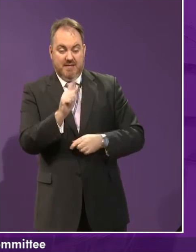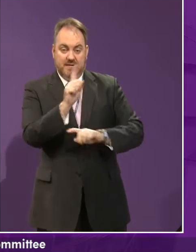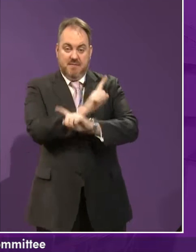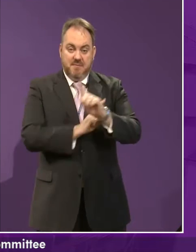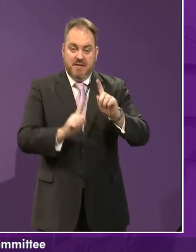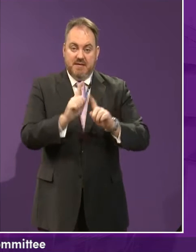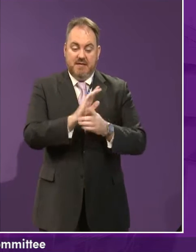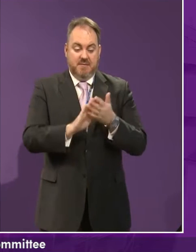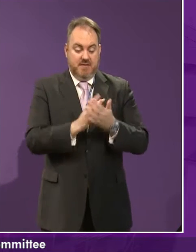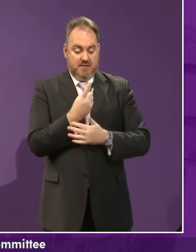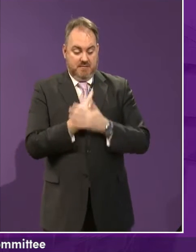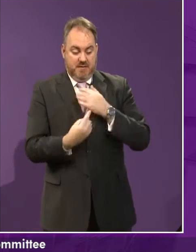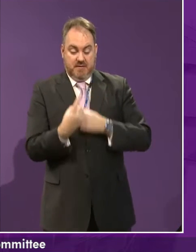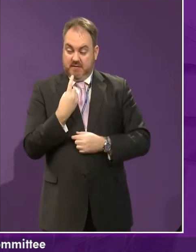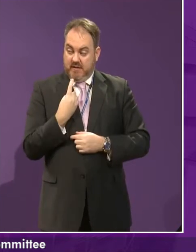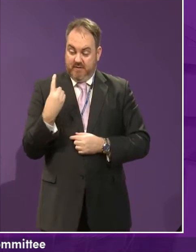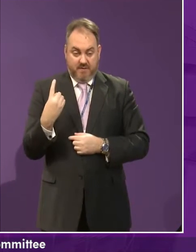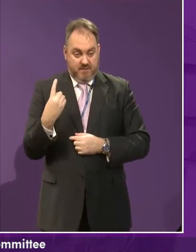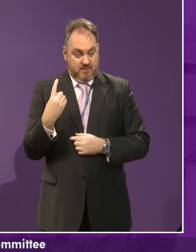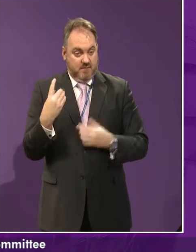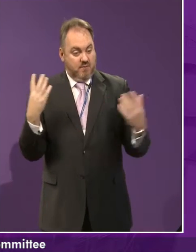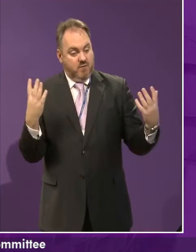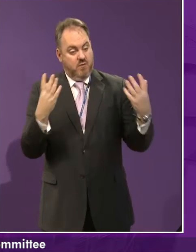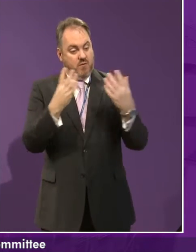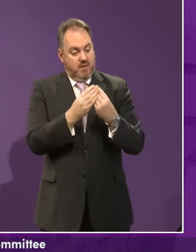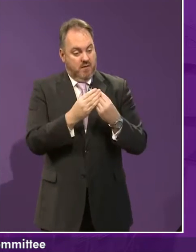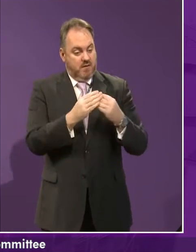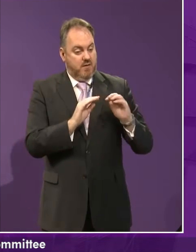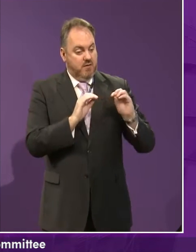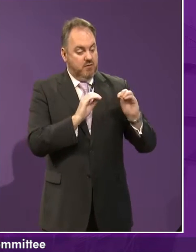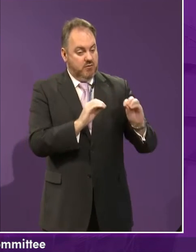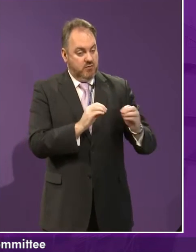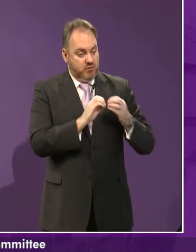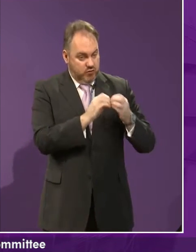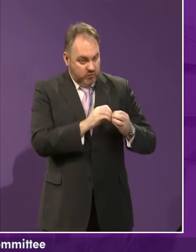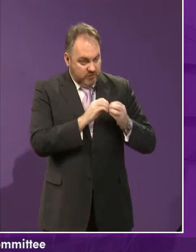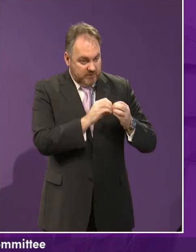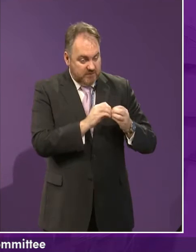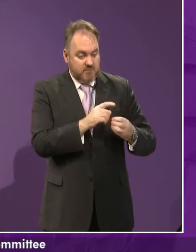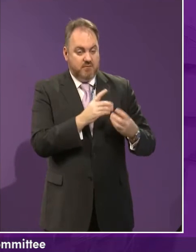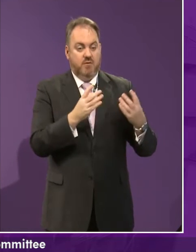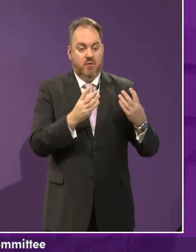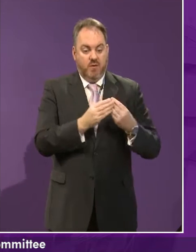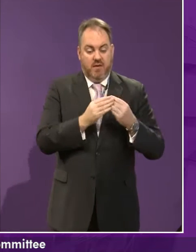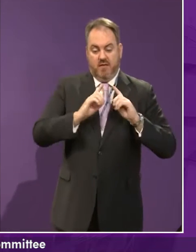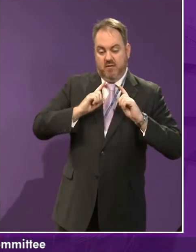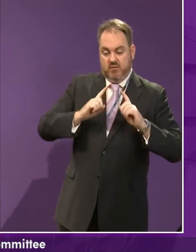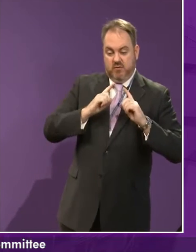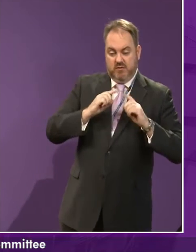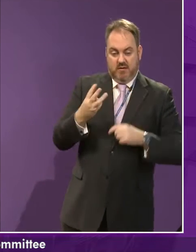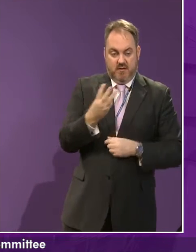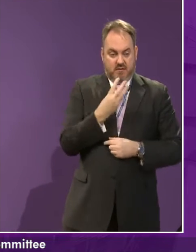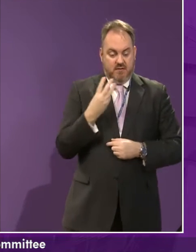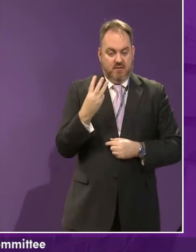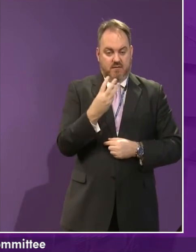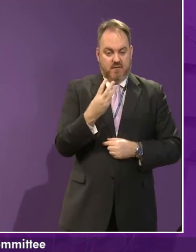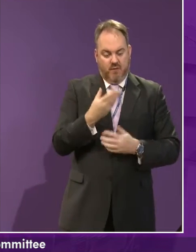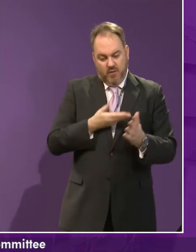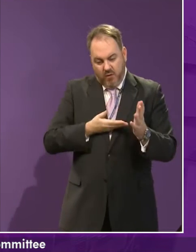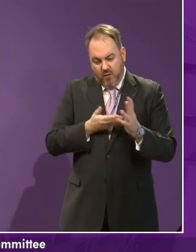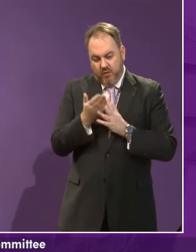myself, the student, and the head of department or programme leader, and we go through the assessments and